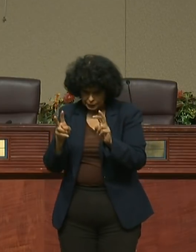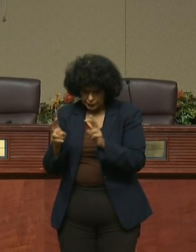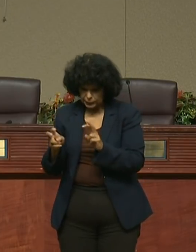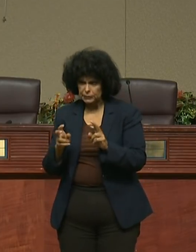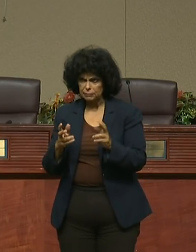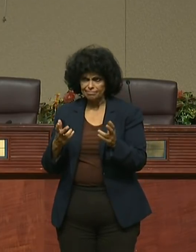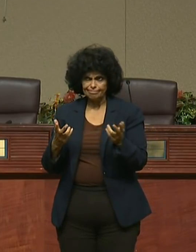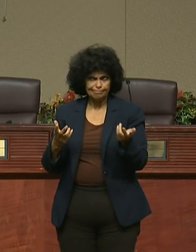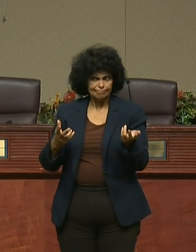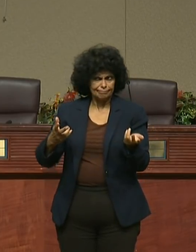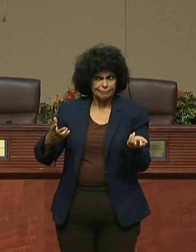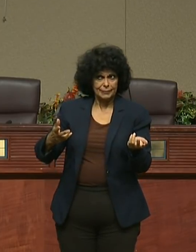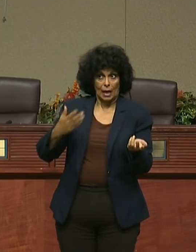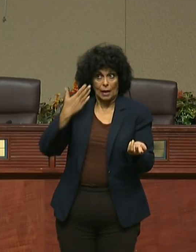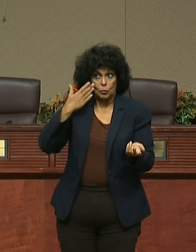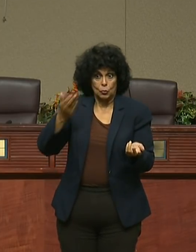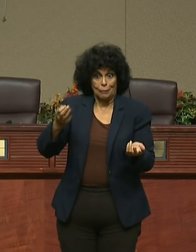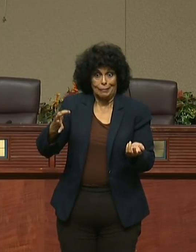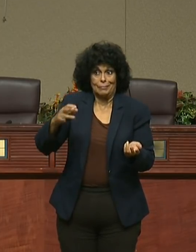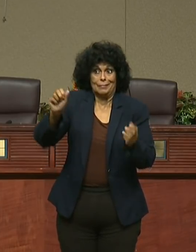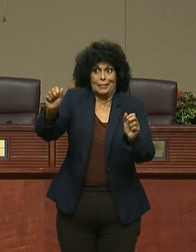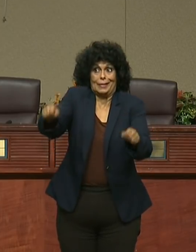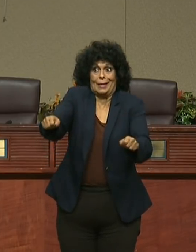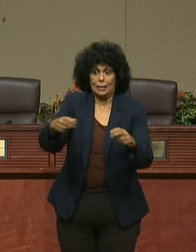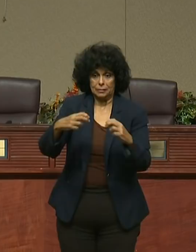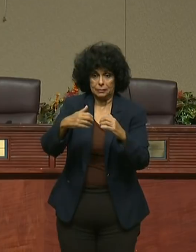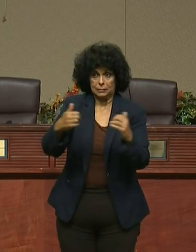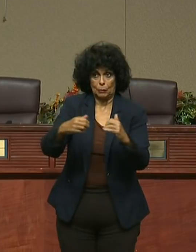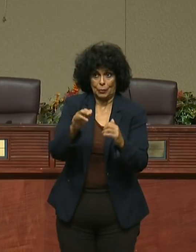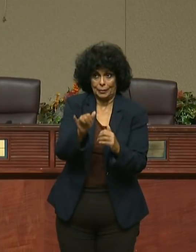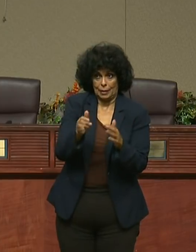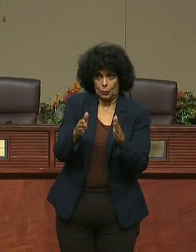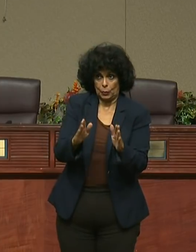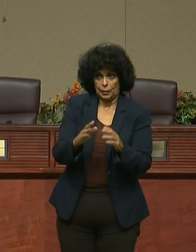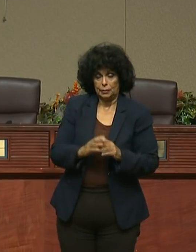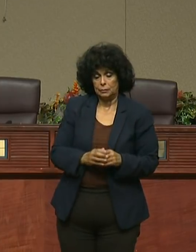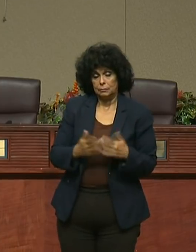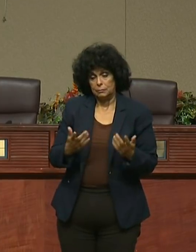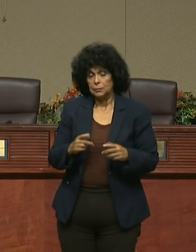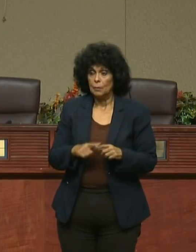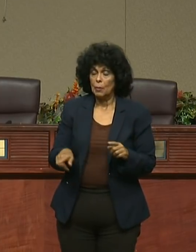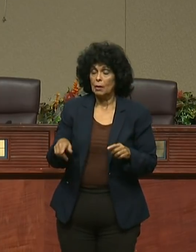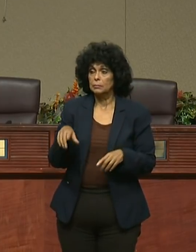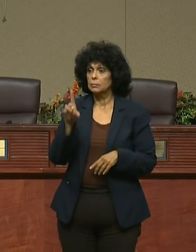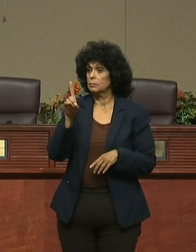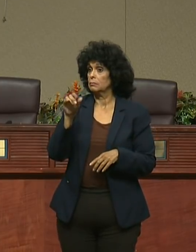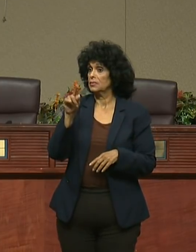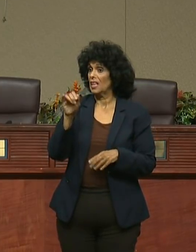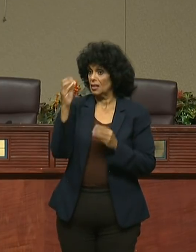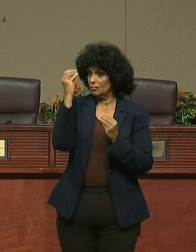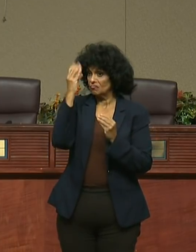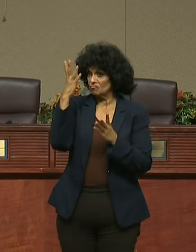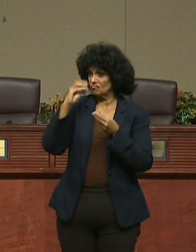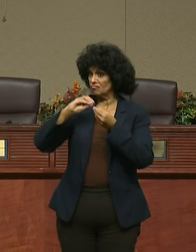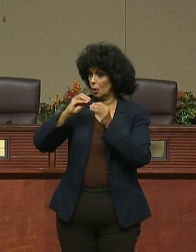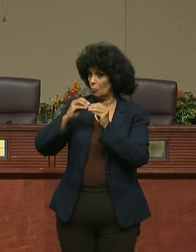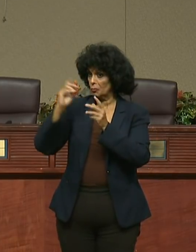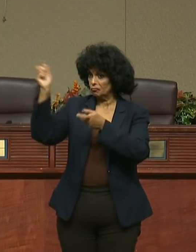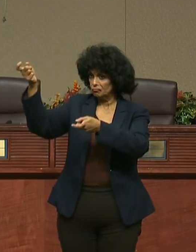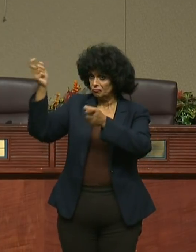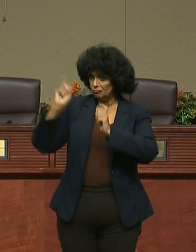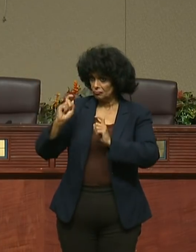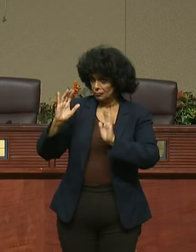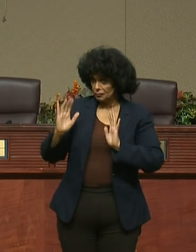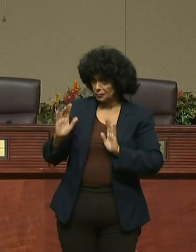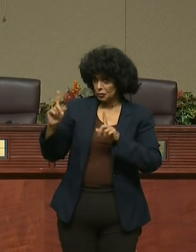data that we get being provided, and I didn't provide it today, but I have it right there. I will provide it when I have a chance,